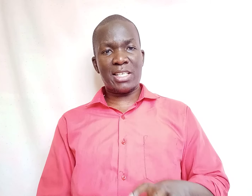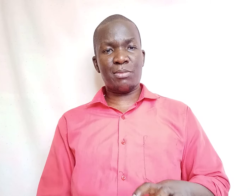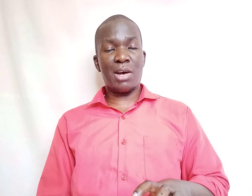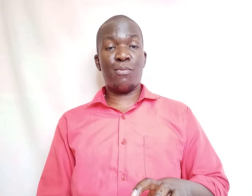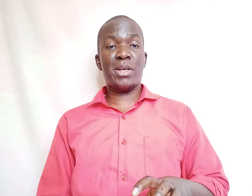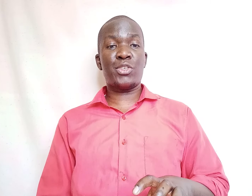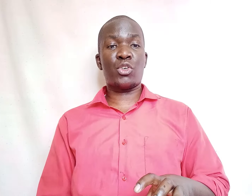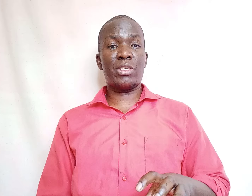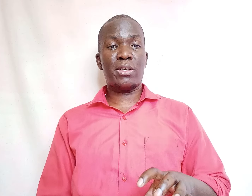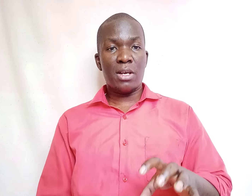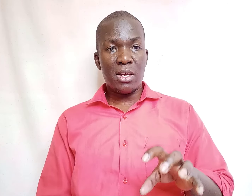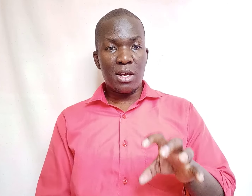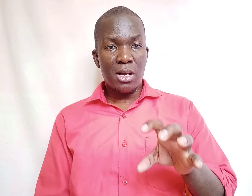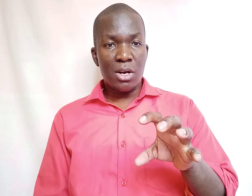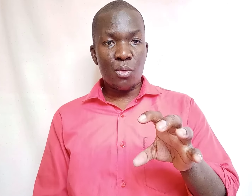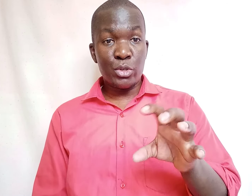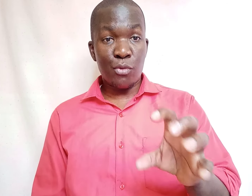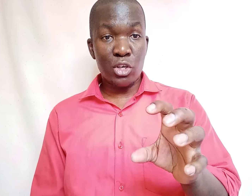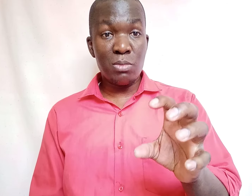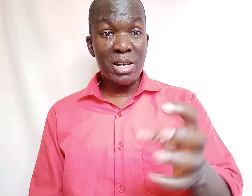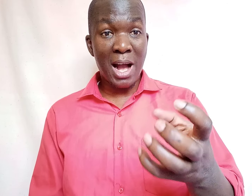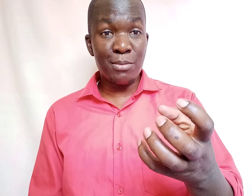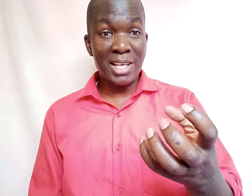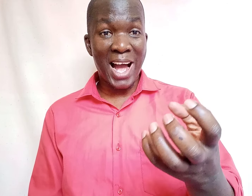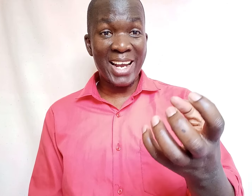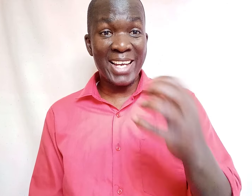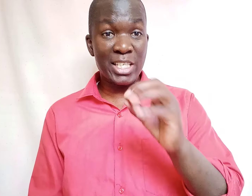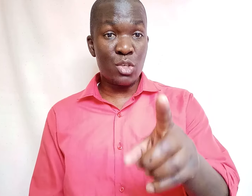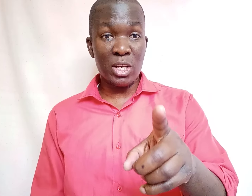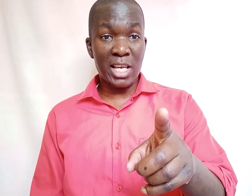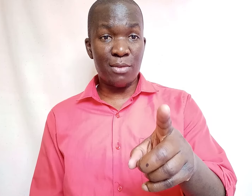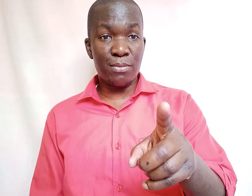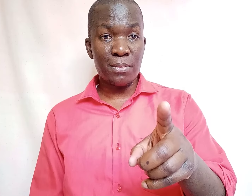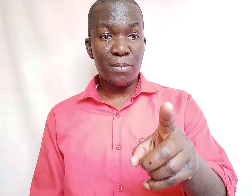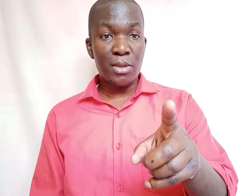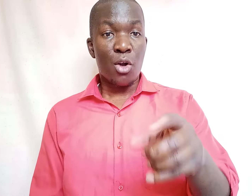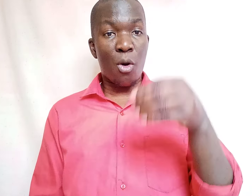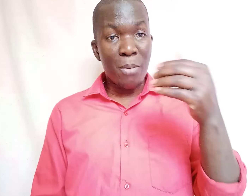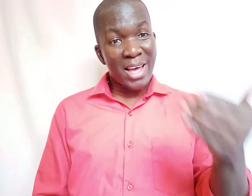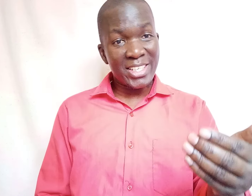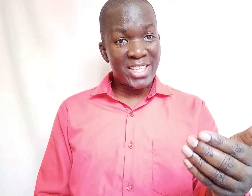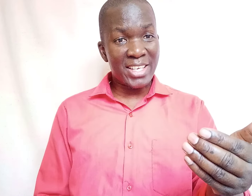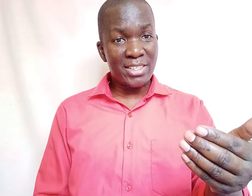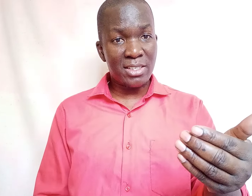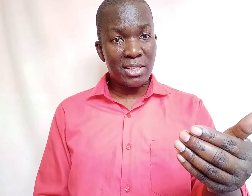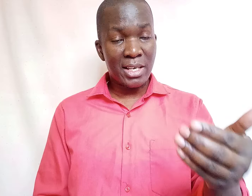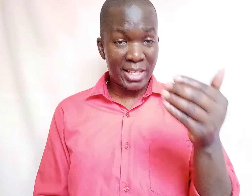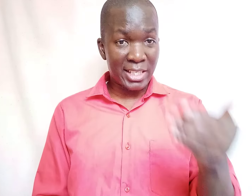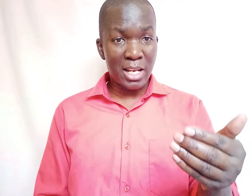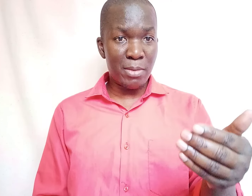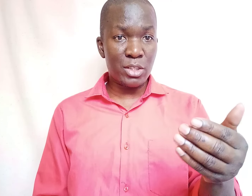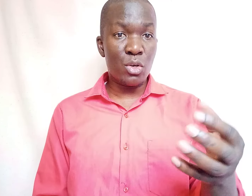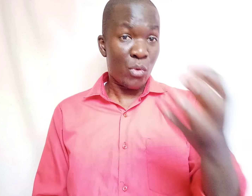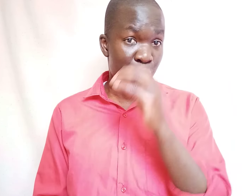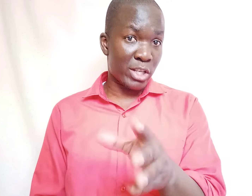items I've mentioned, which of course becomes against yourself. Compare these things, these elements with